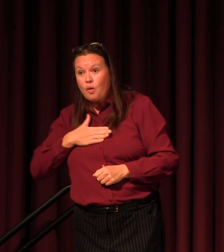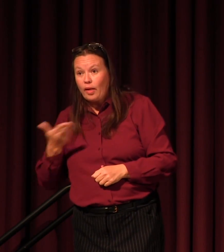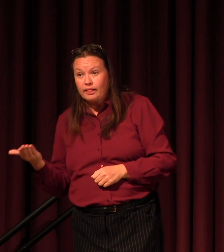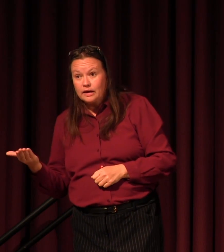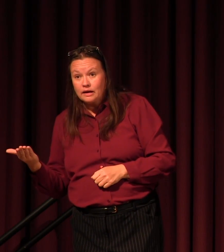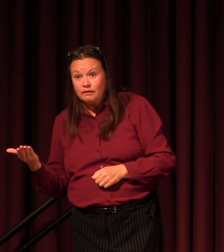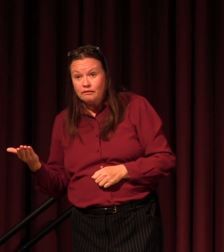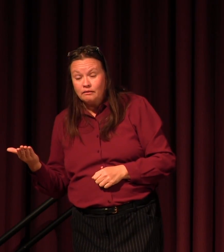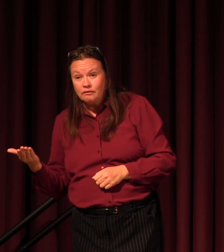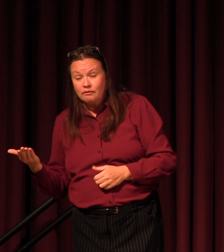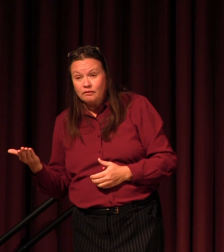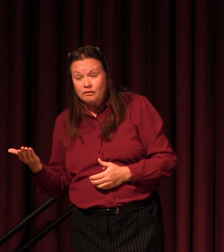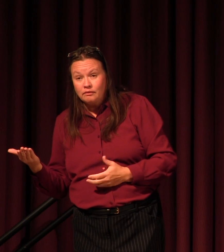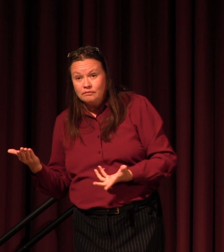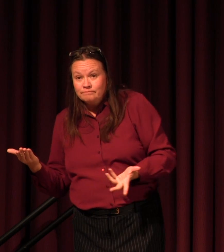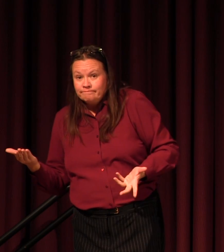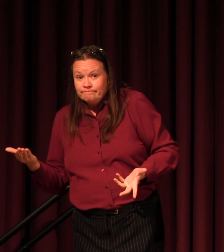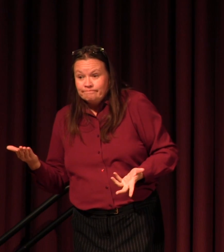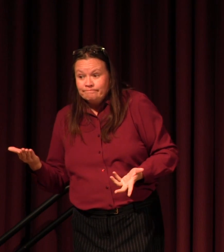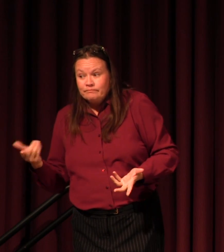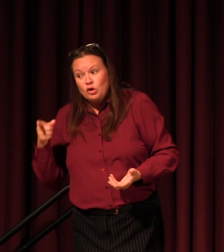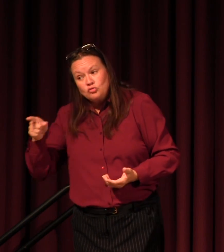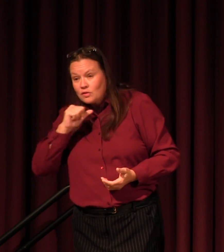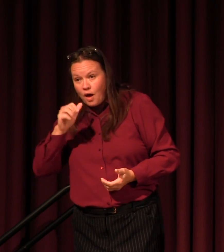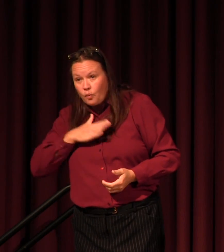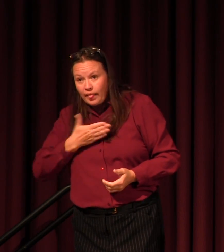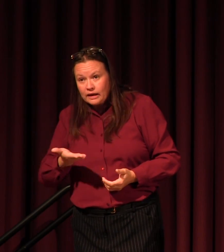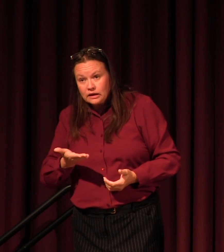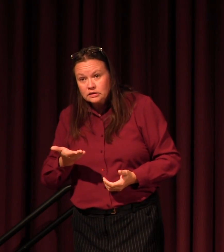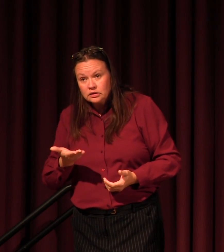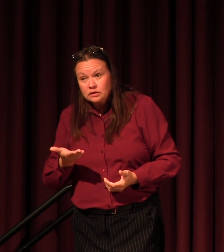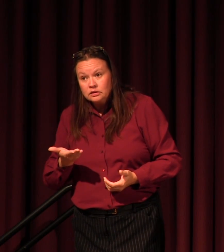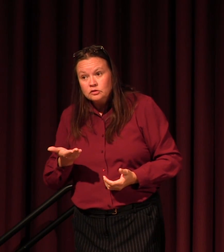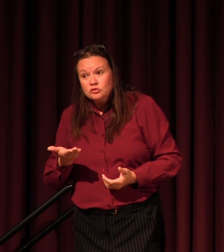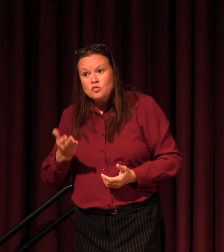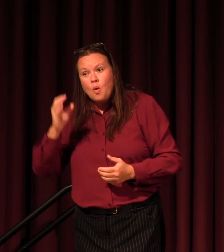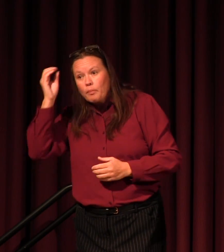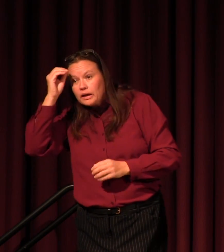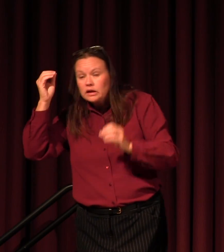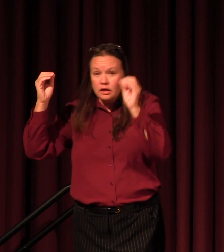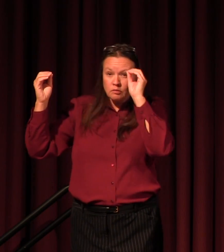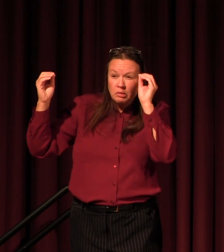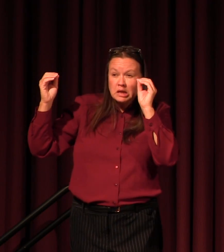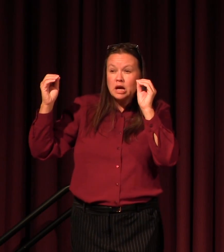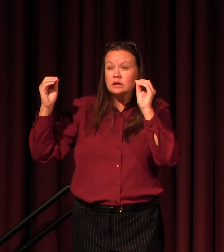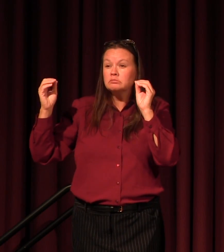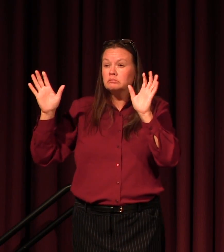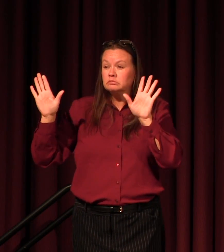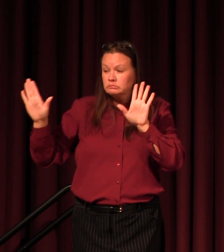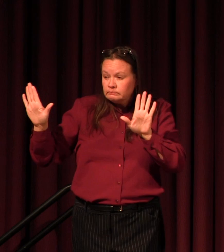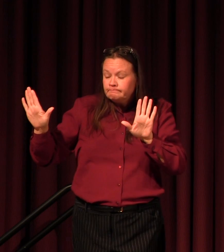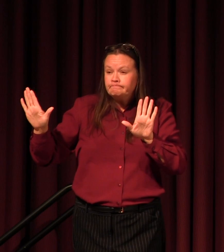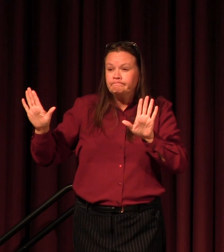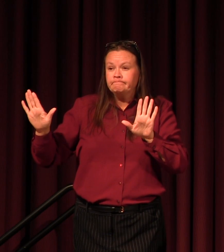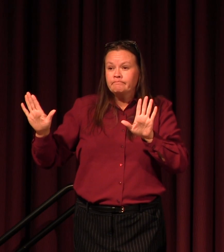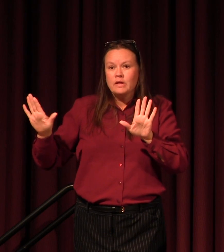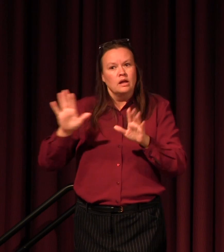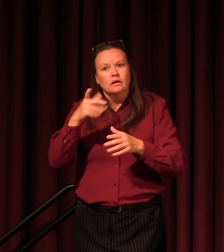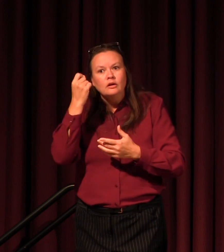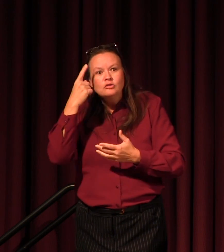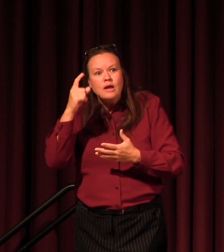you no matter what, even though it's hard, and let me be clear, it's always